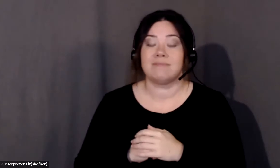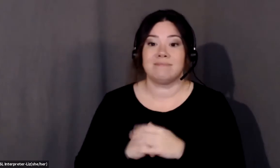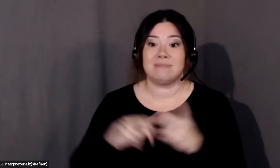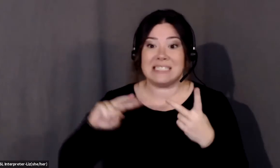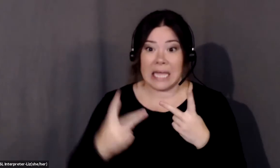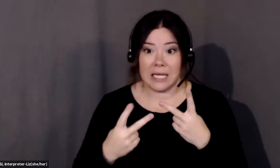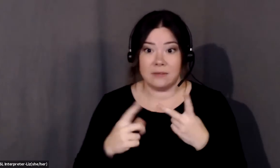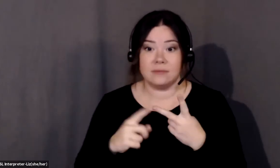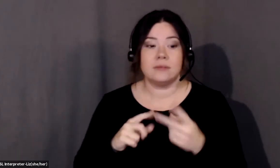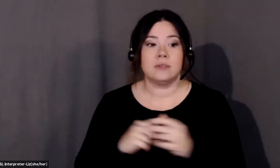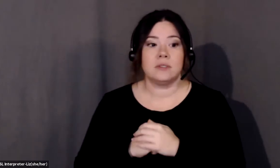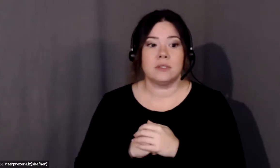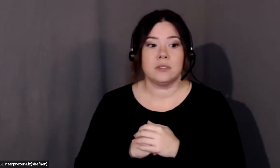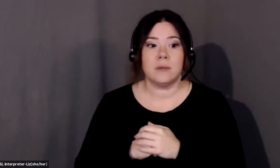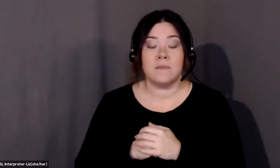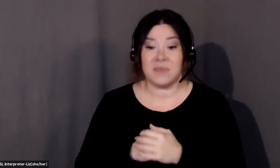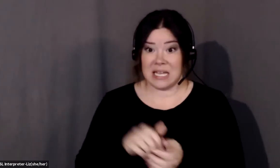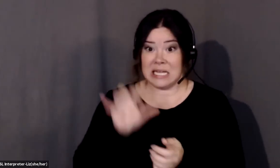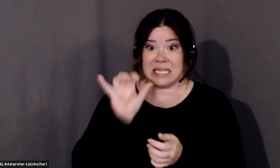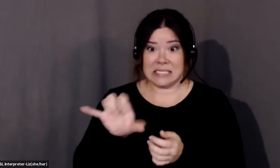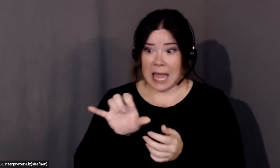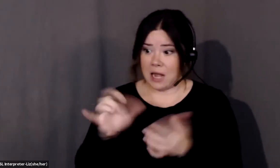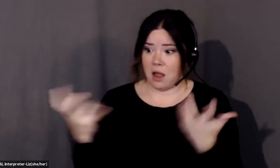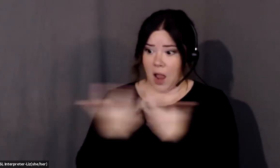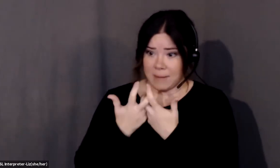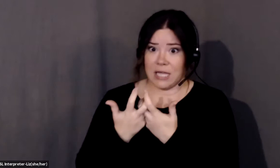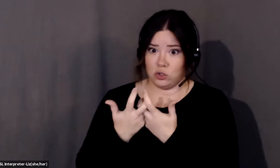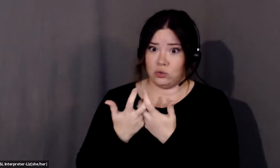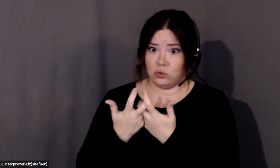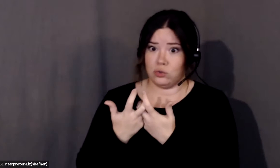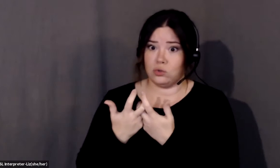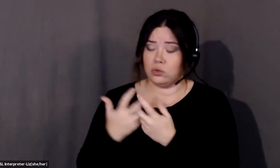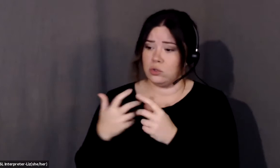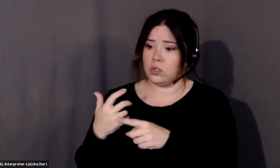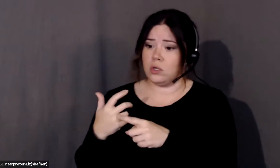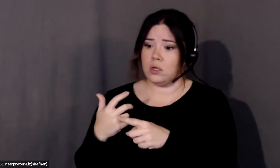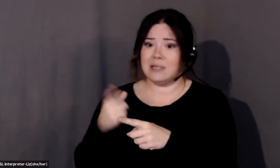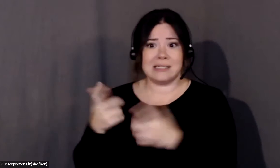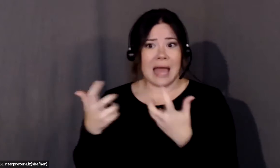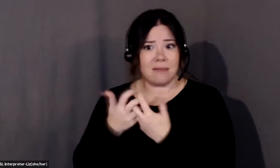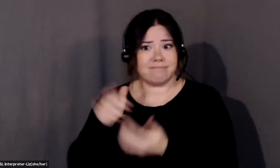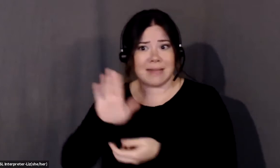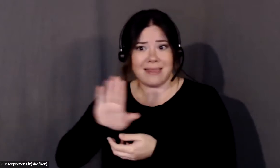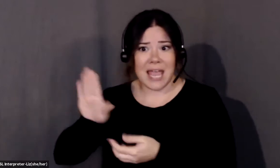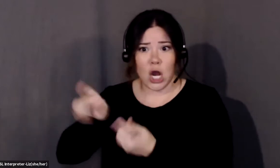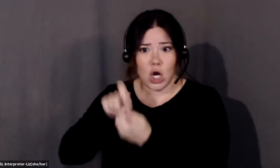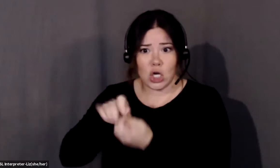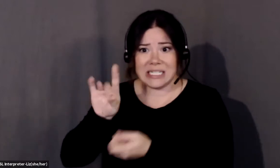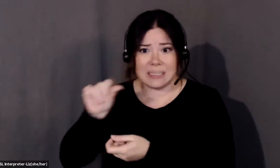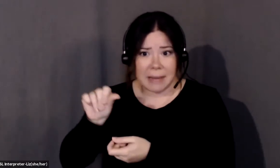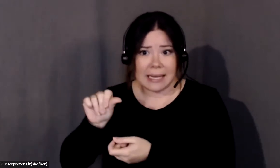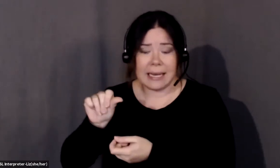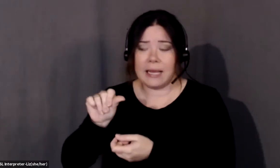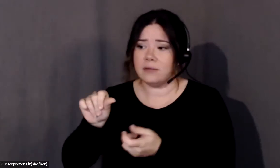will or does the granted accommodation directly correlate with the student's disability or